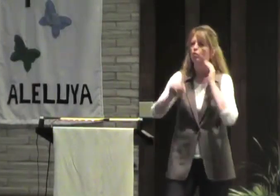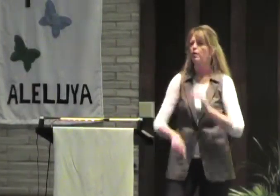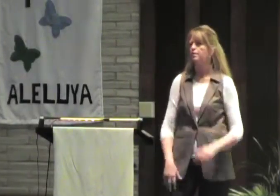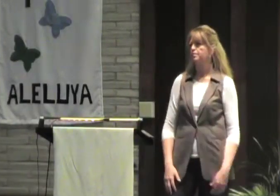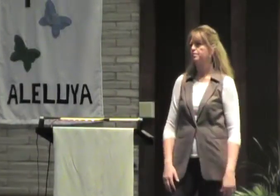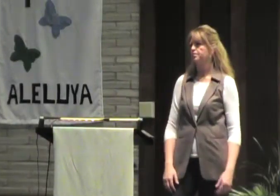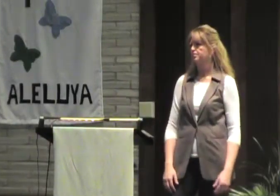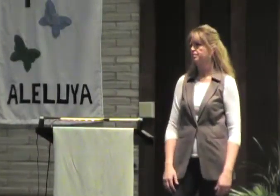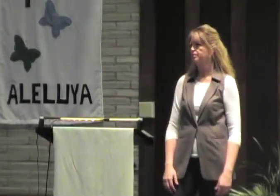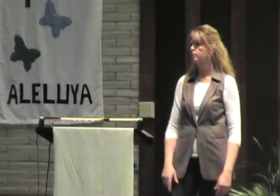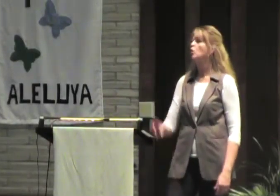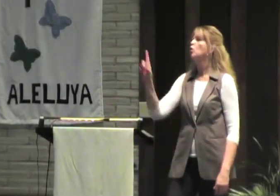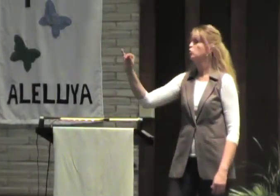it. Just do it.